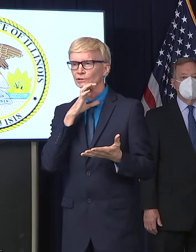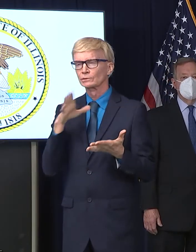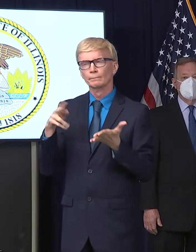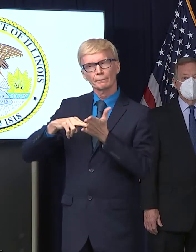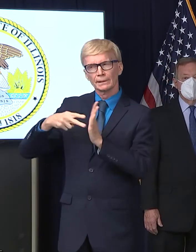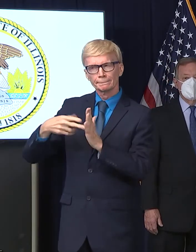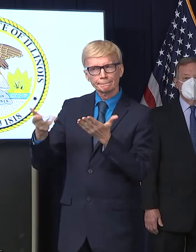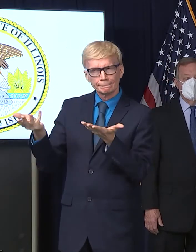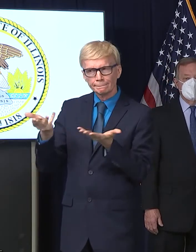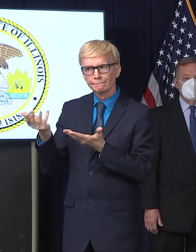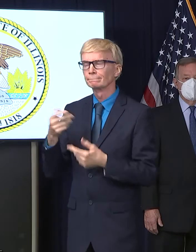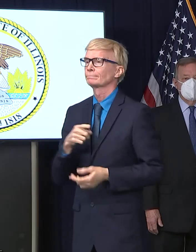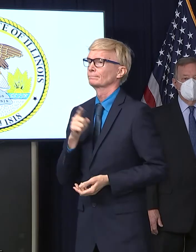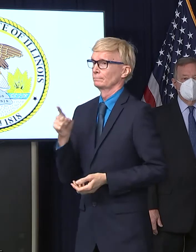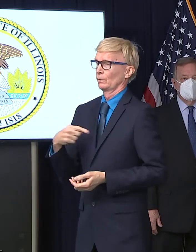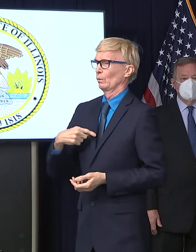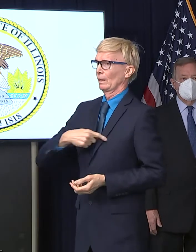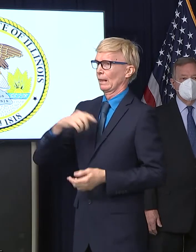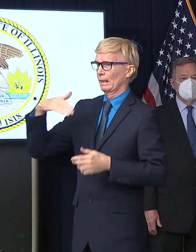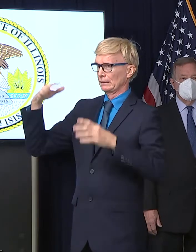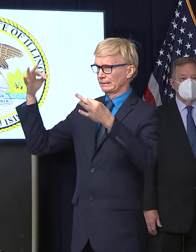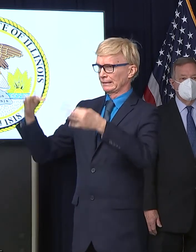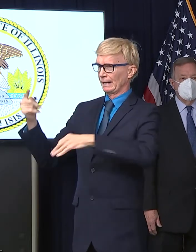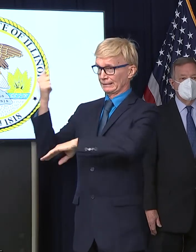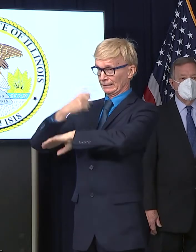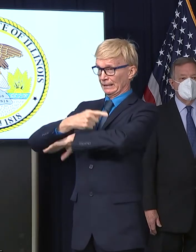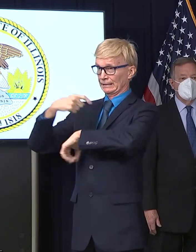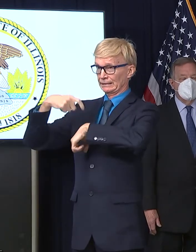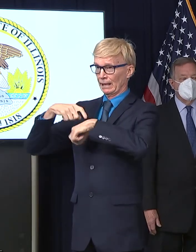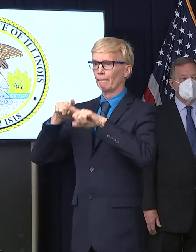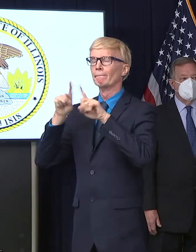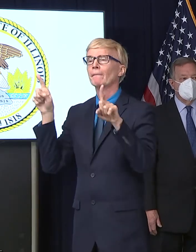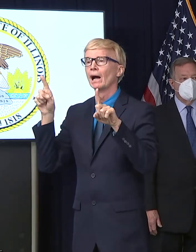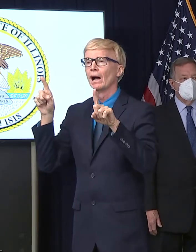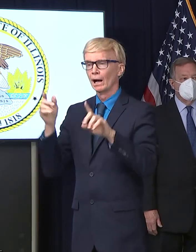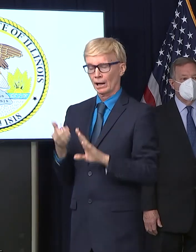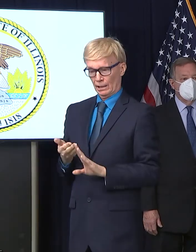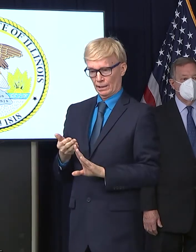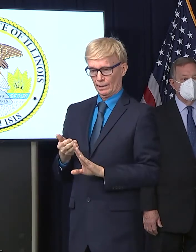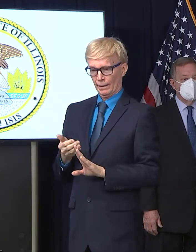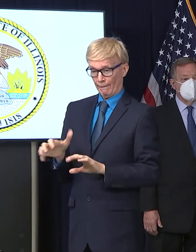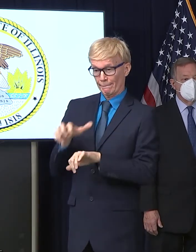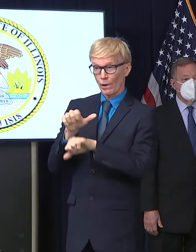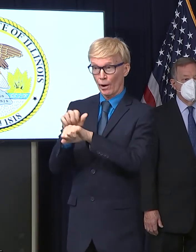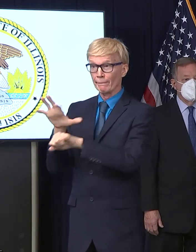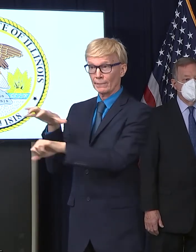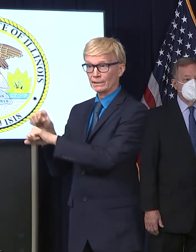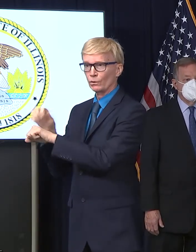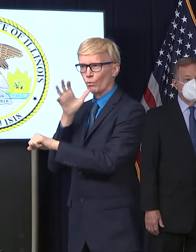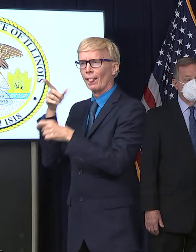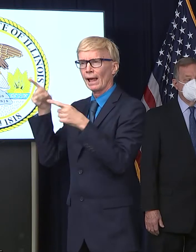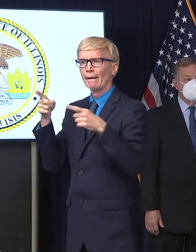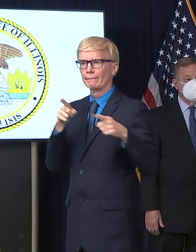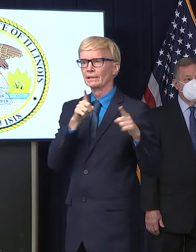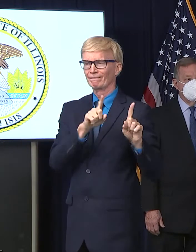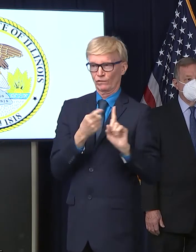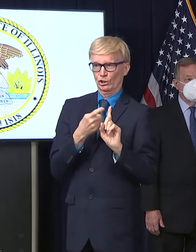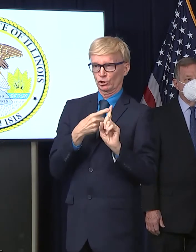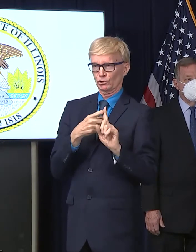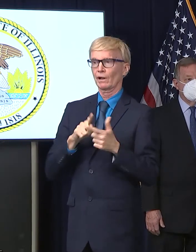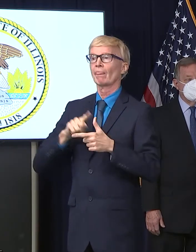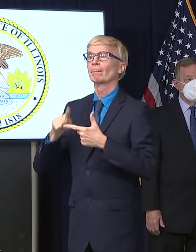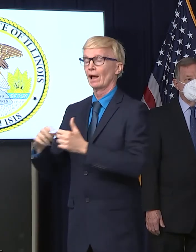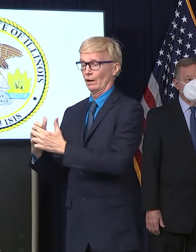start? Well, we don't have the date set, but it'll be ahead of, the appointment process will be ahead of the launch of the actual site,